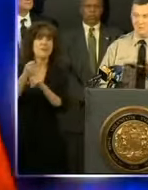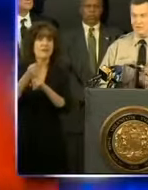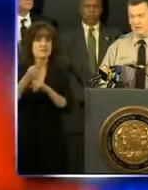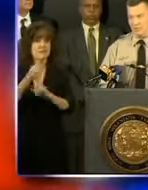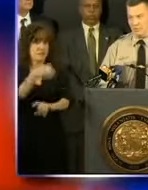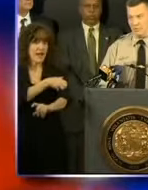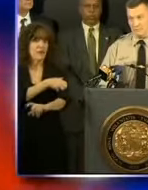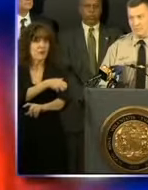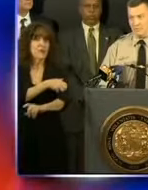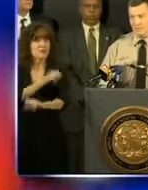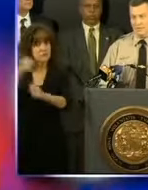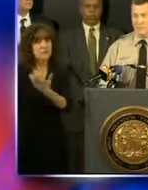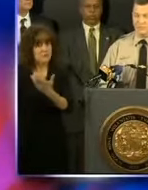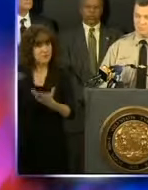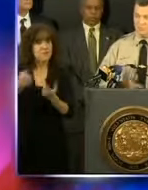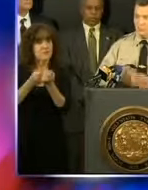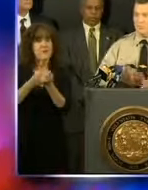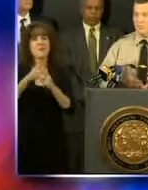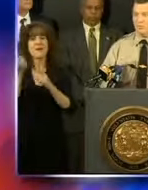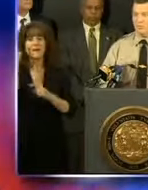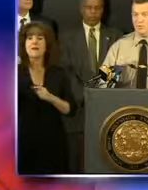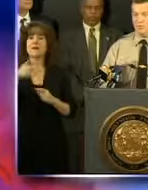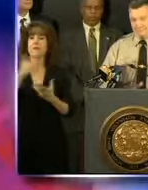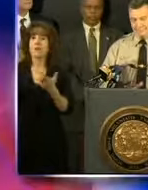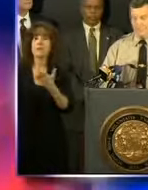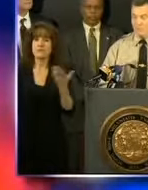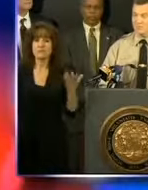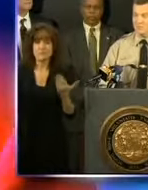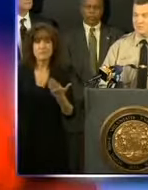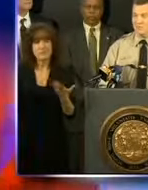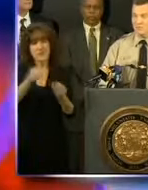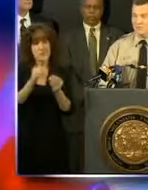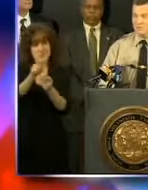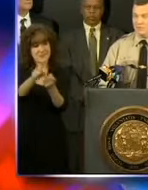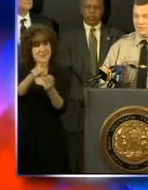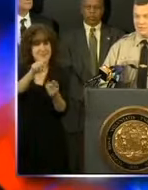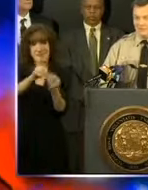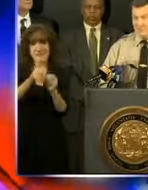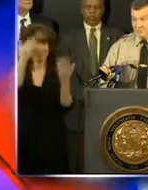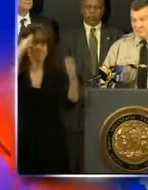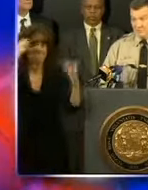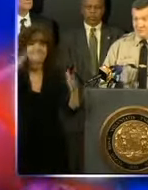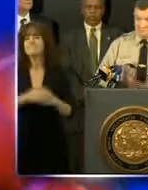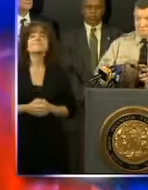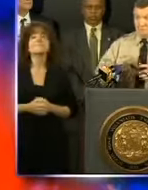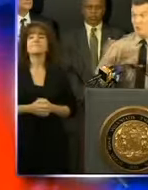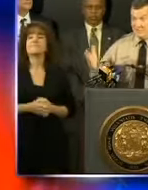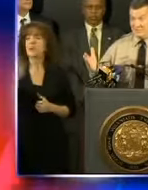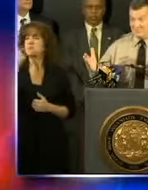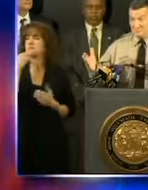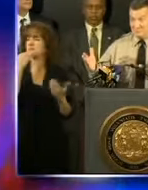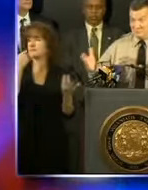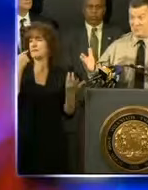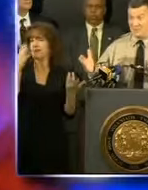Maryland to bring in to support things. But certainly we're looking to bring in more. I don't have a specific number for you. Right now I'd say more